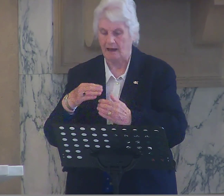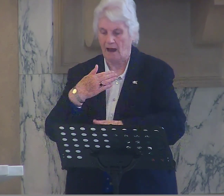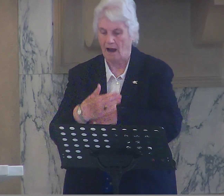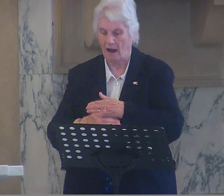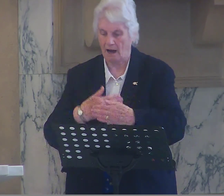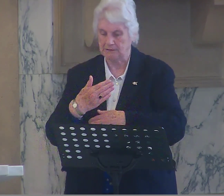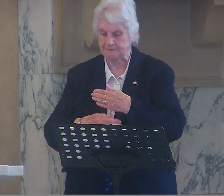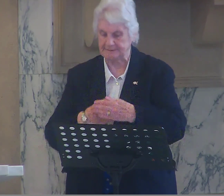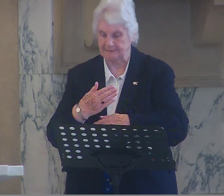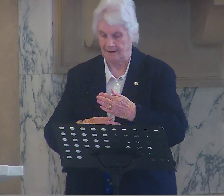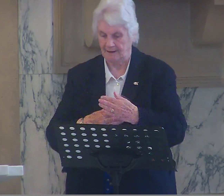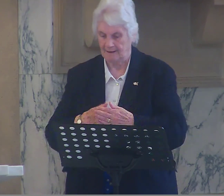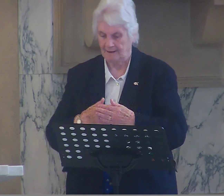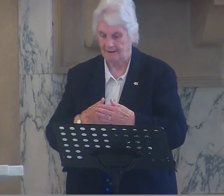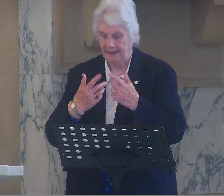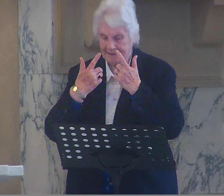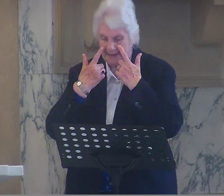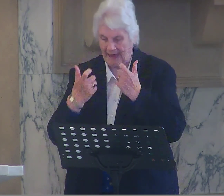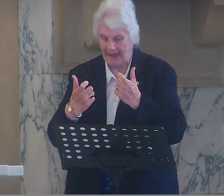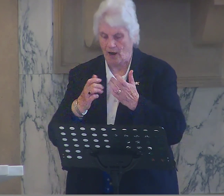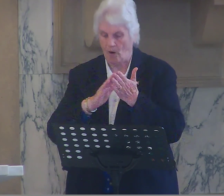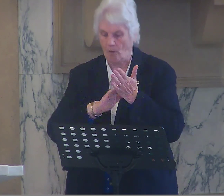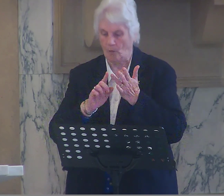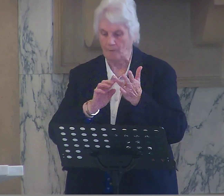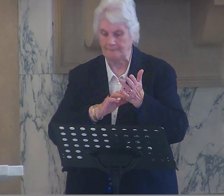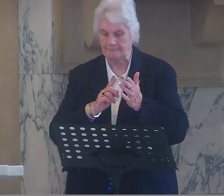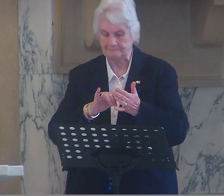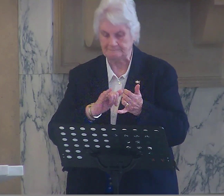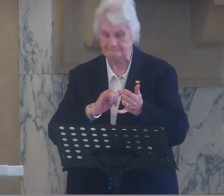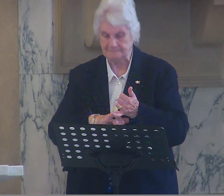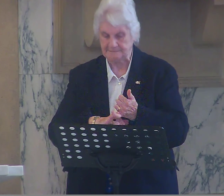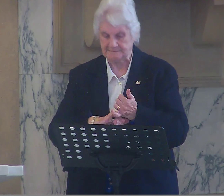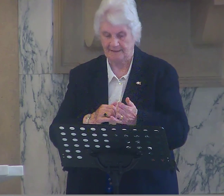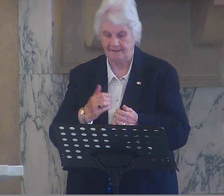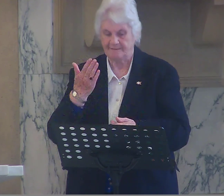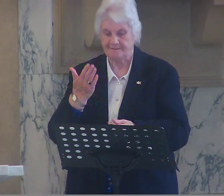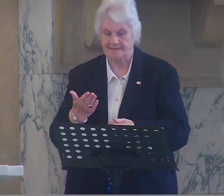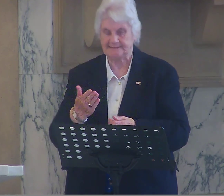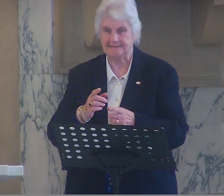Rachel, and those in hospitals and care homes.